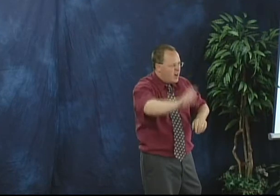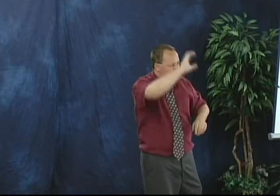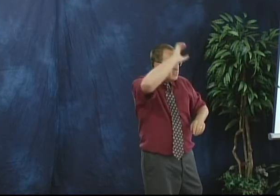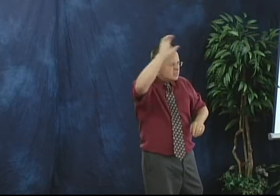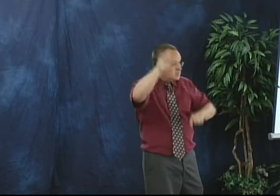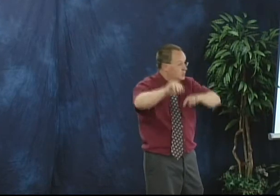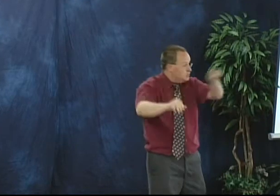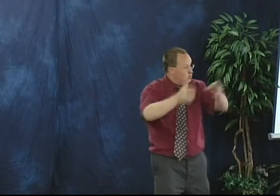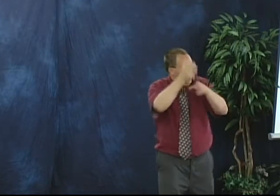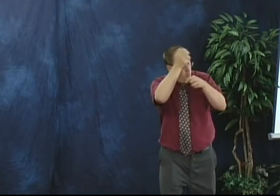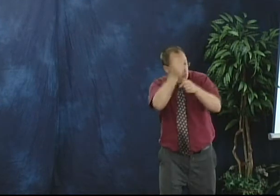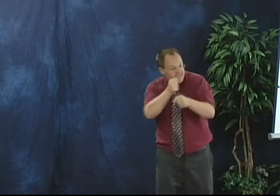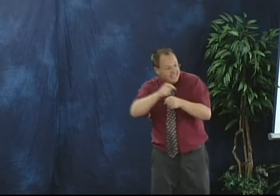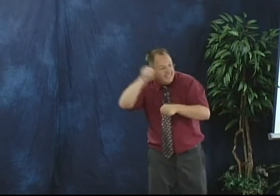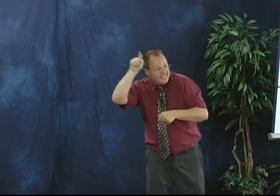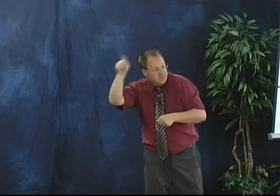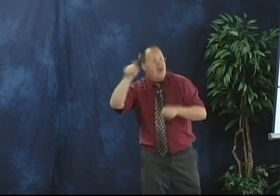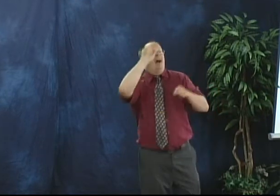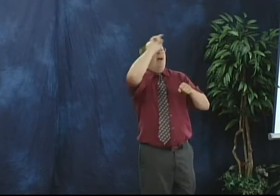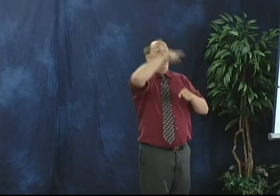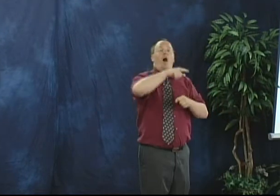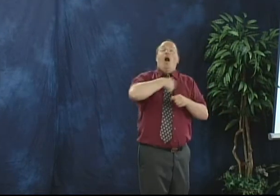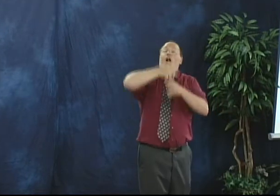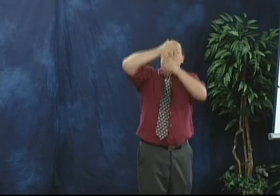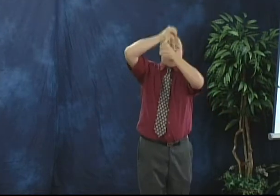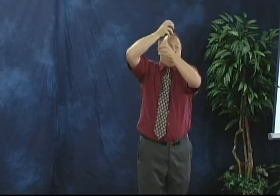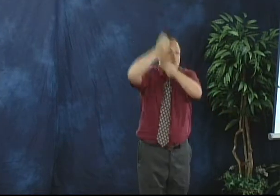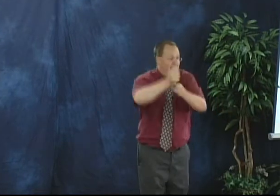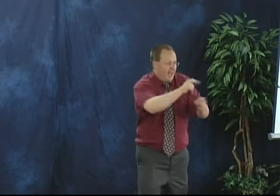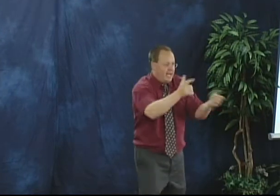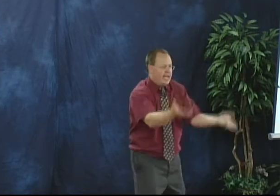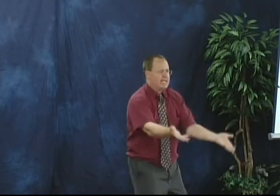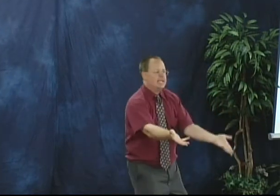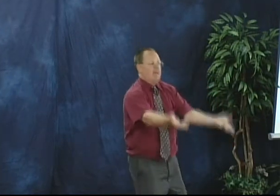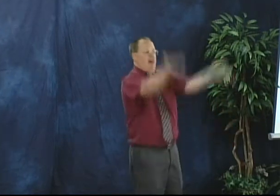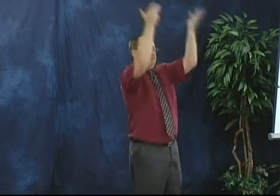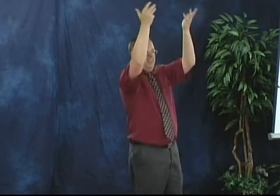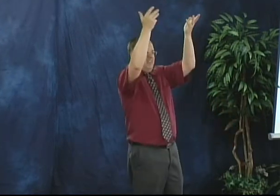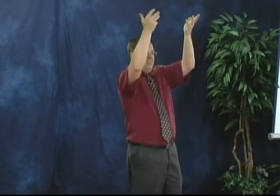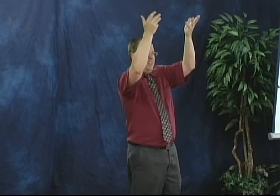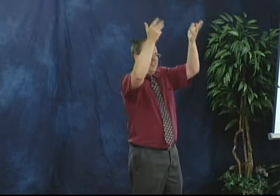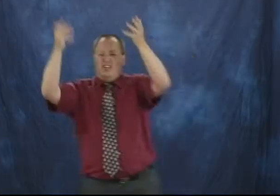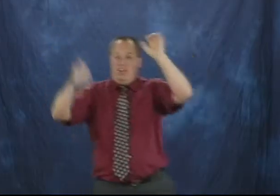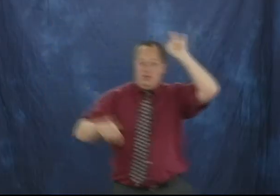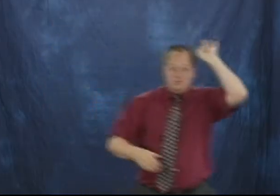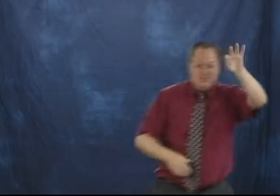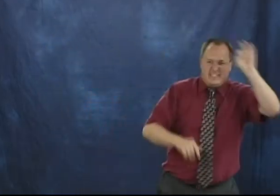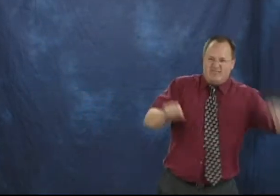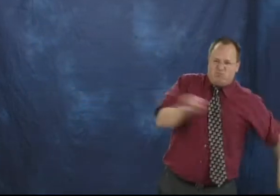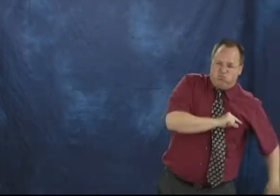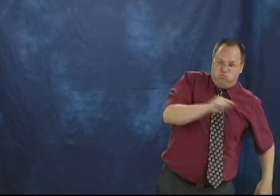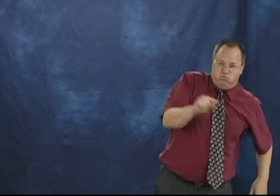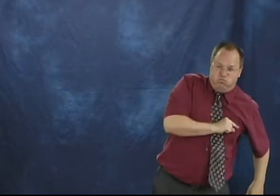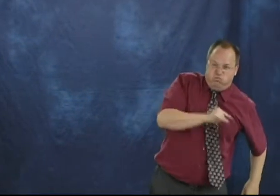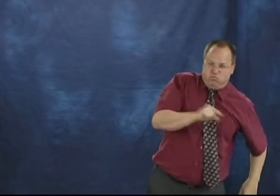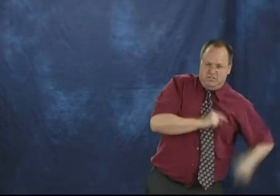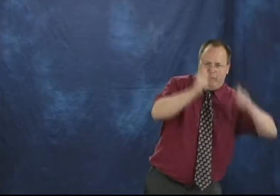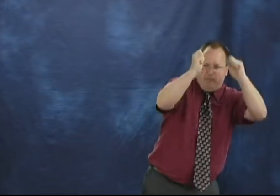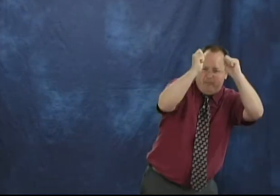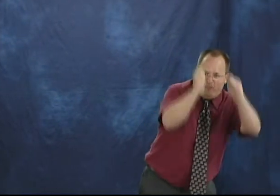Then there is the preaching of the gospel of Christ's crucifixion on behalf of sinners, and that is the raising up. You see, first is